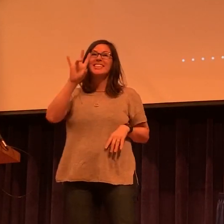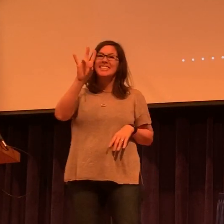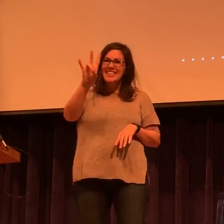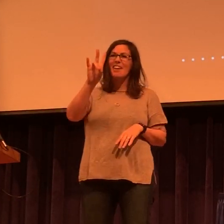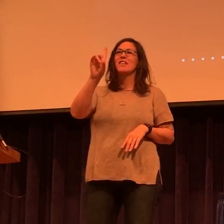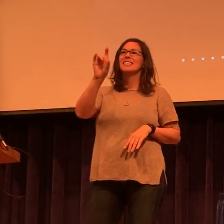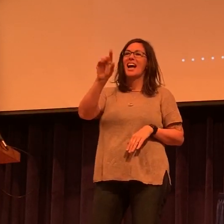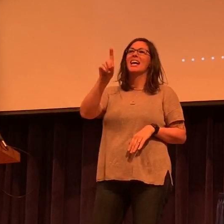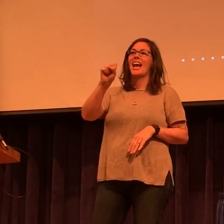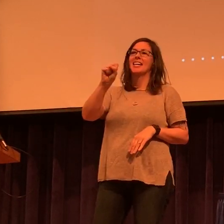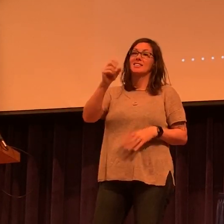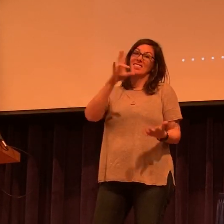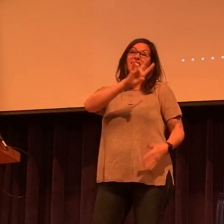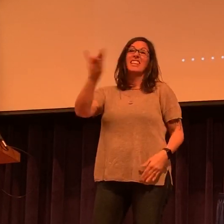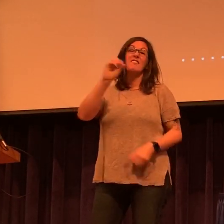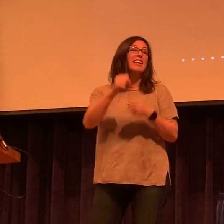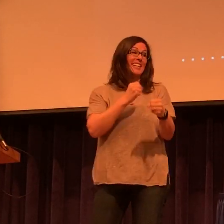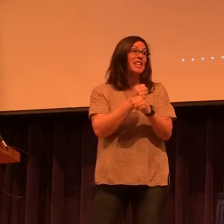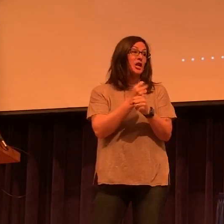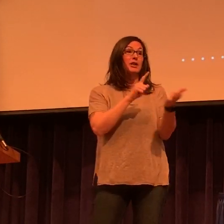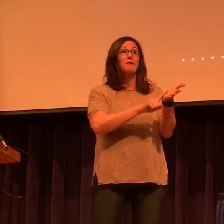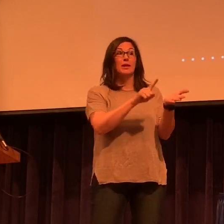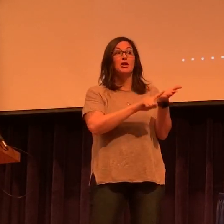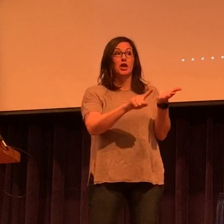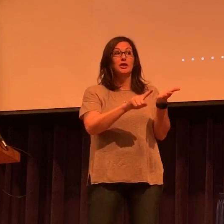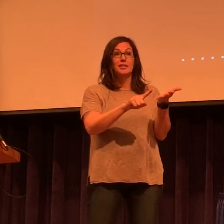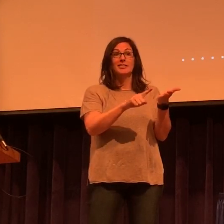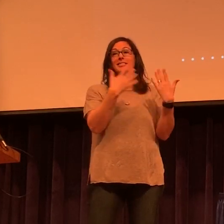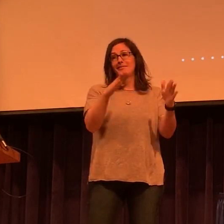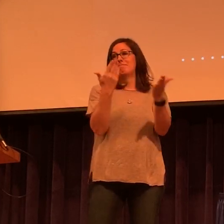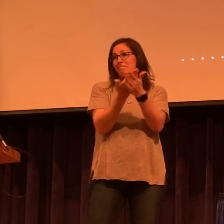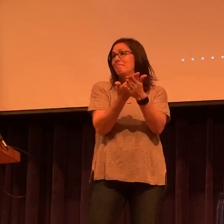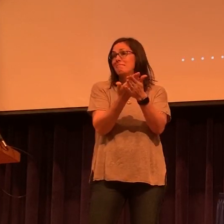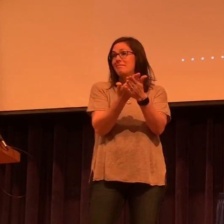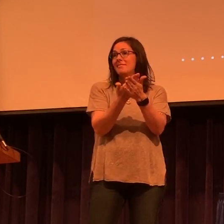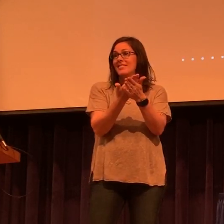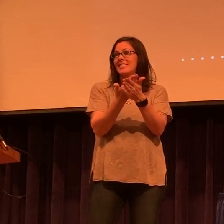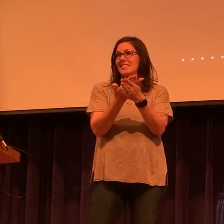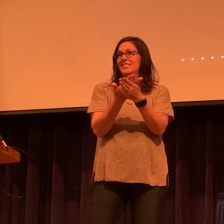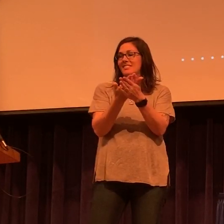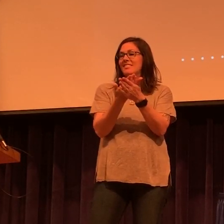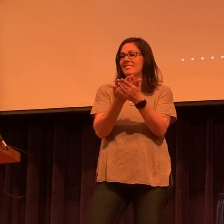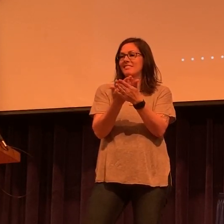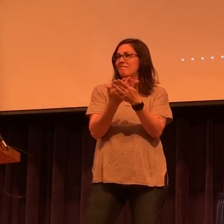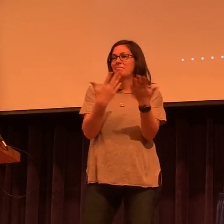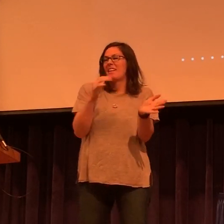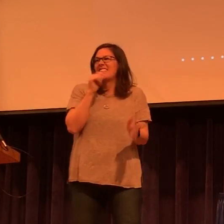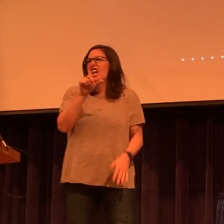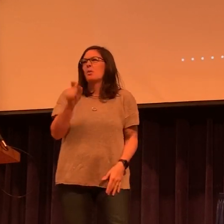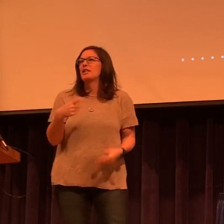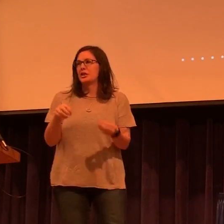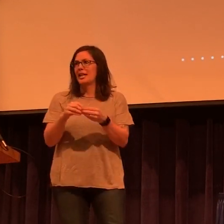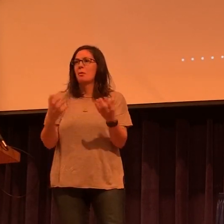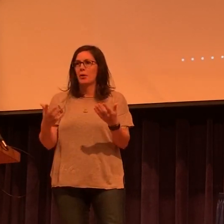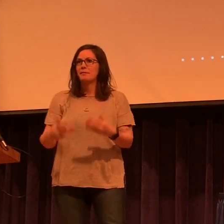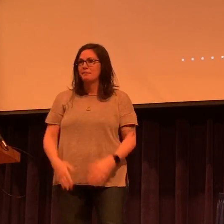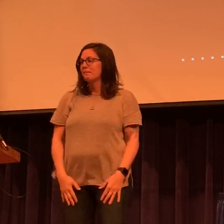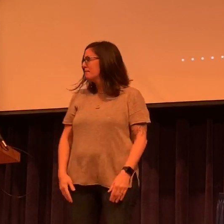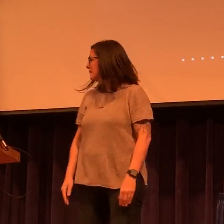I'm not the only one to have said this. We have 7 decades of research that has amply shown that sign languages